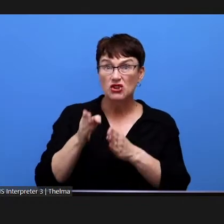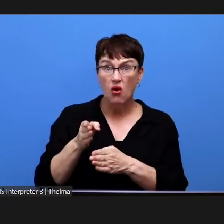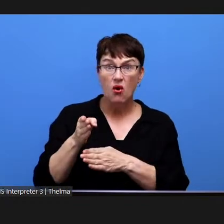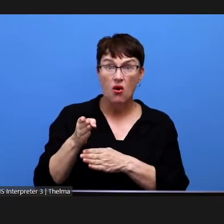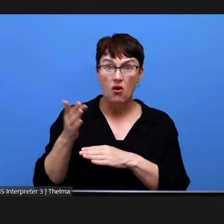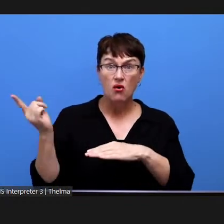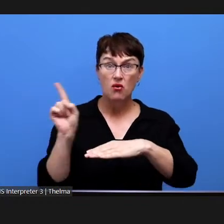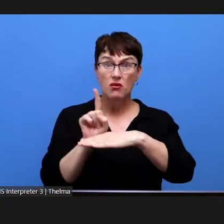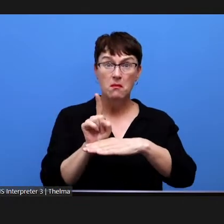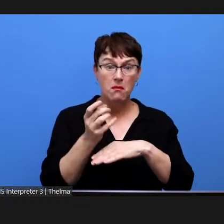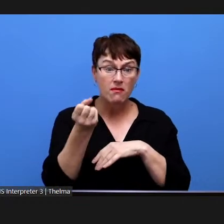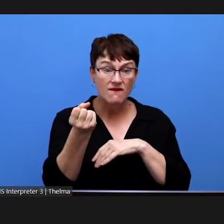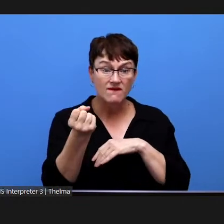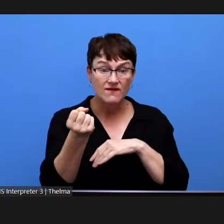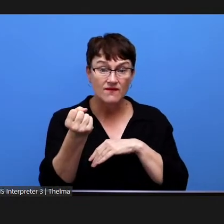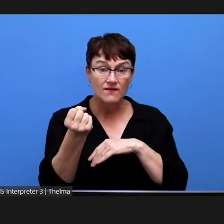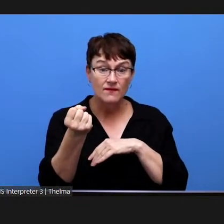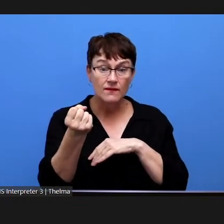Who can help me on that?